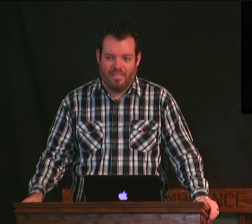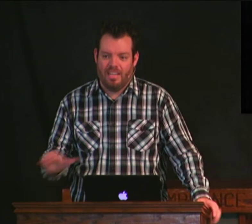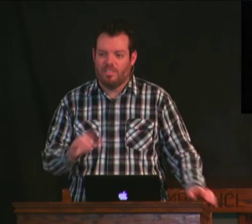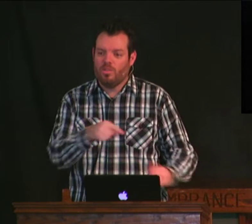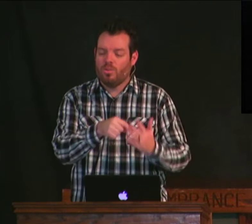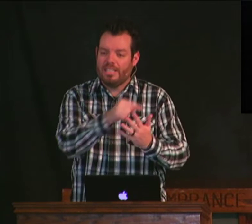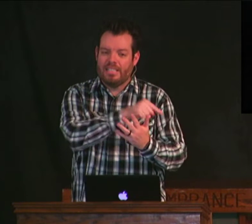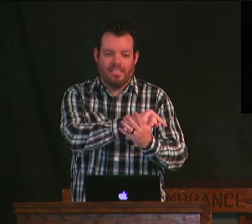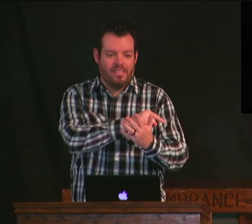And you have to do those things.